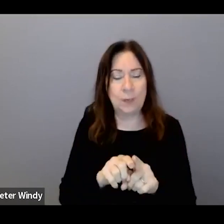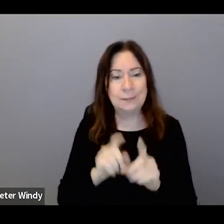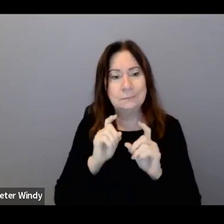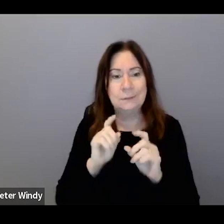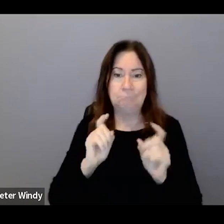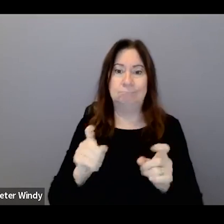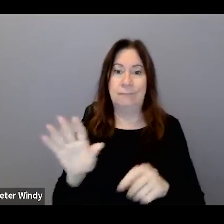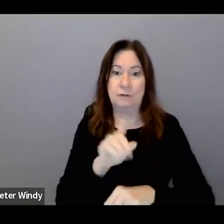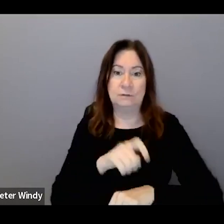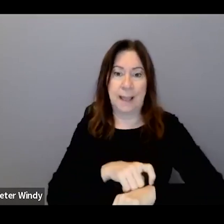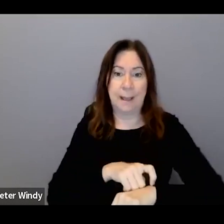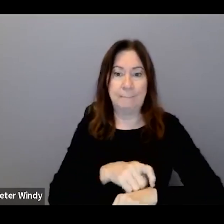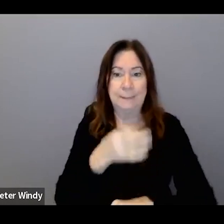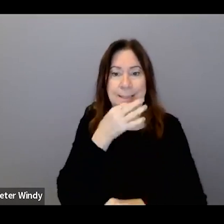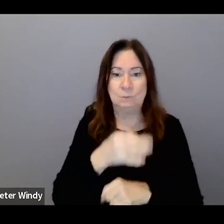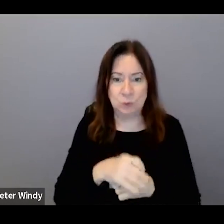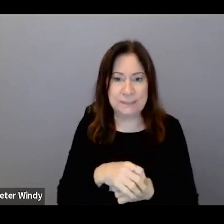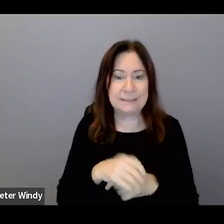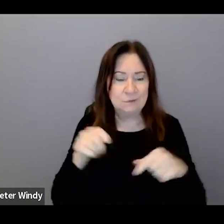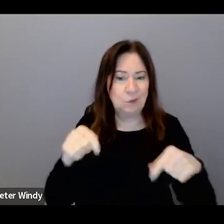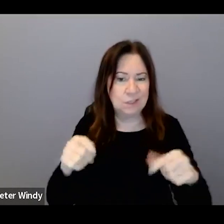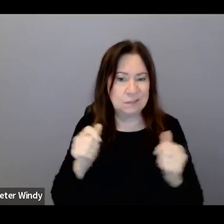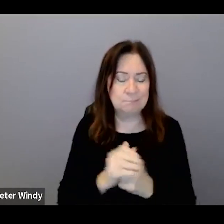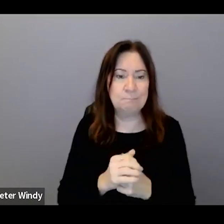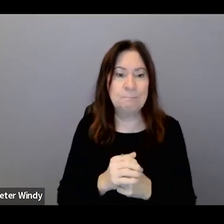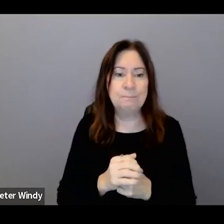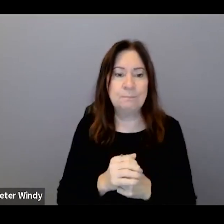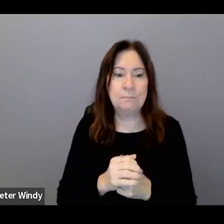time and their expertise. But